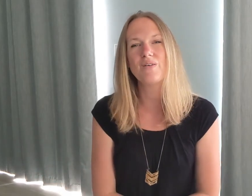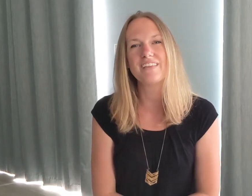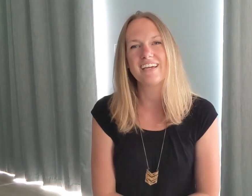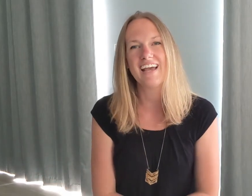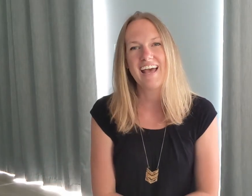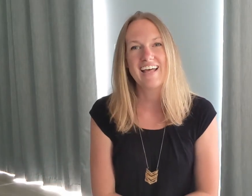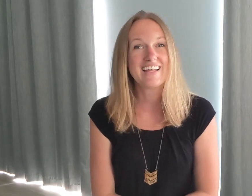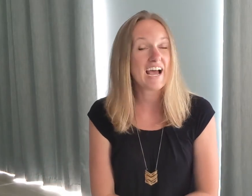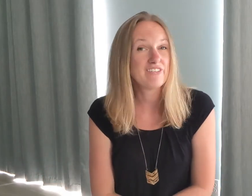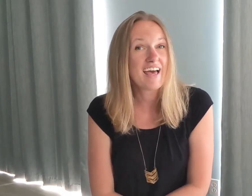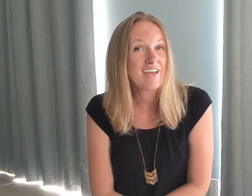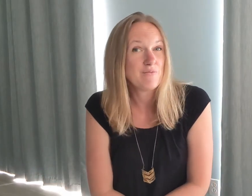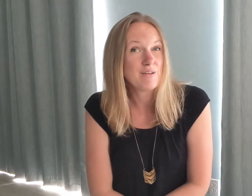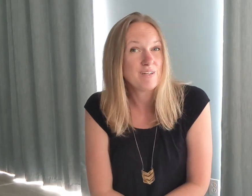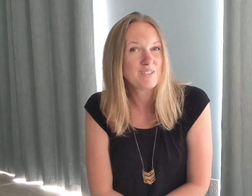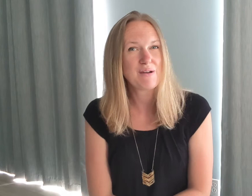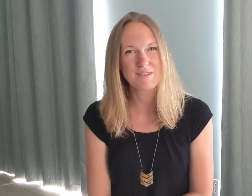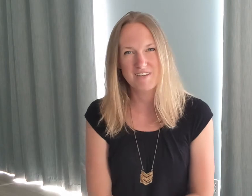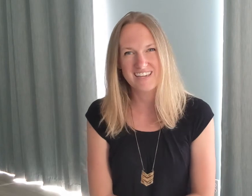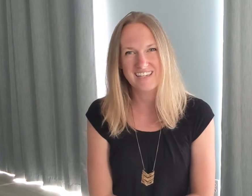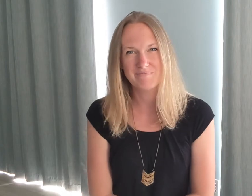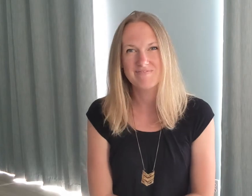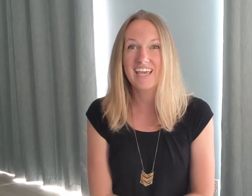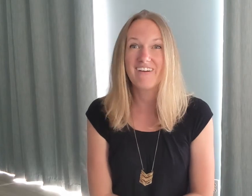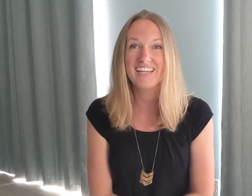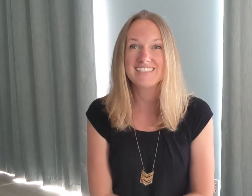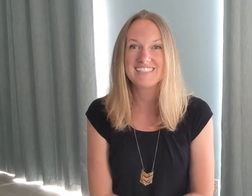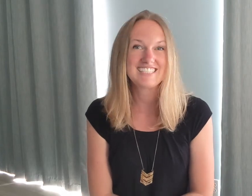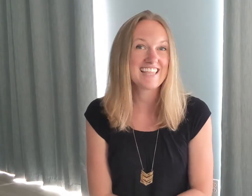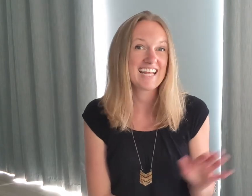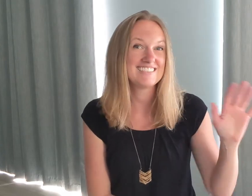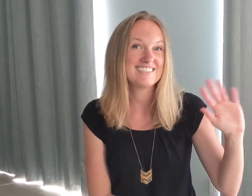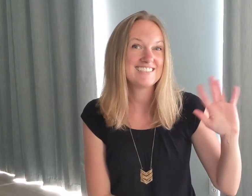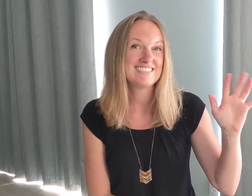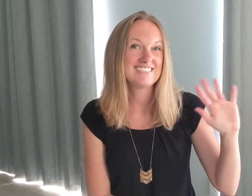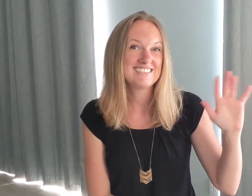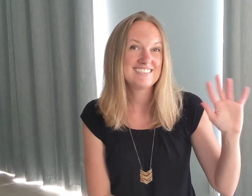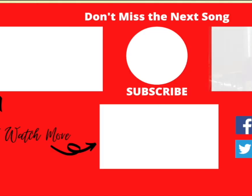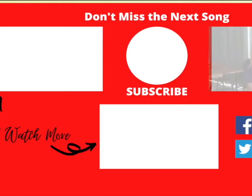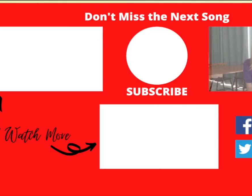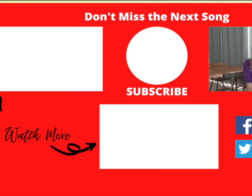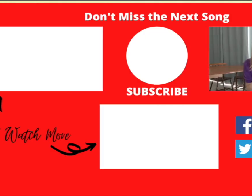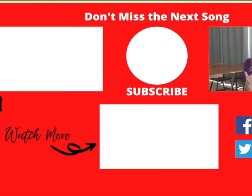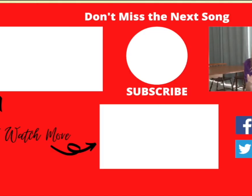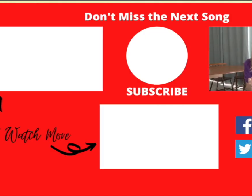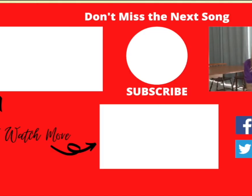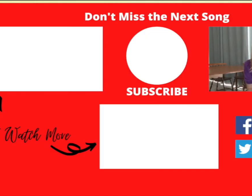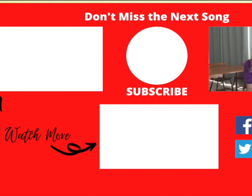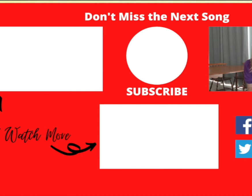thing, and then after that, we will try it with the music. Can't wait. See you then. If you liked today's video, please